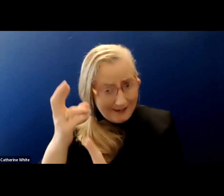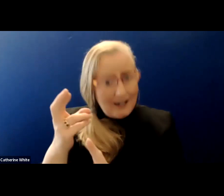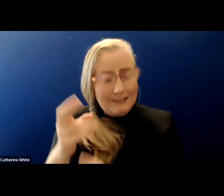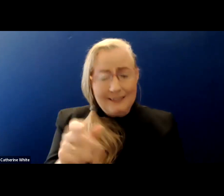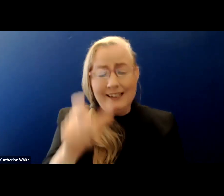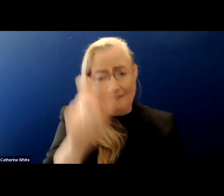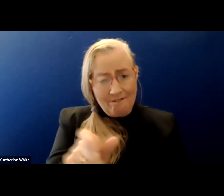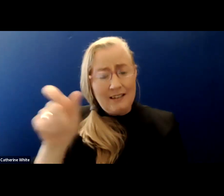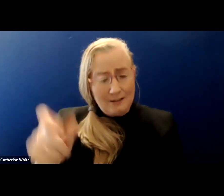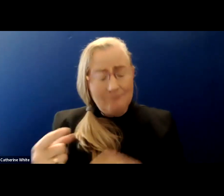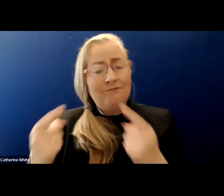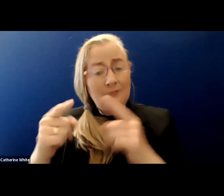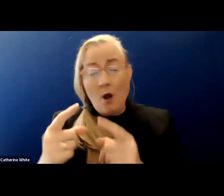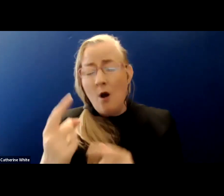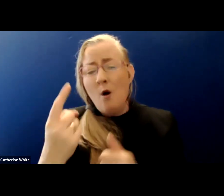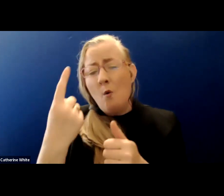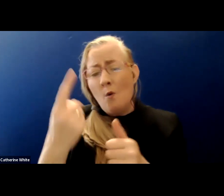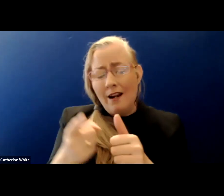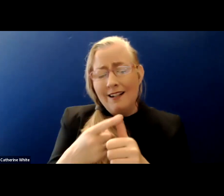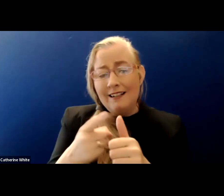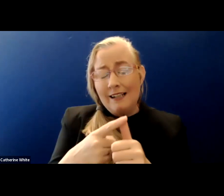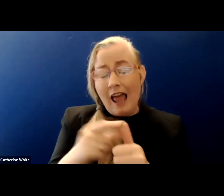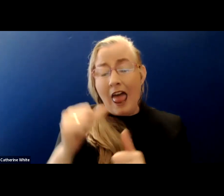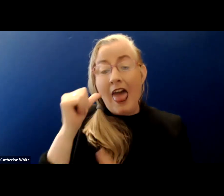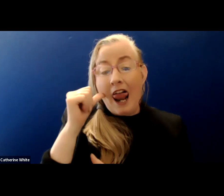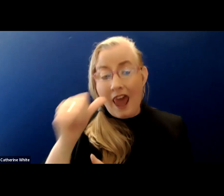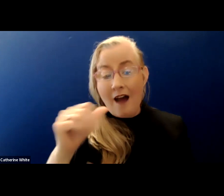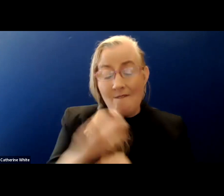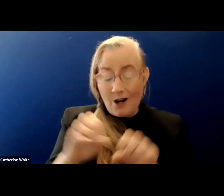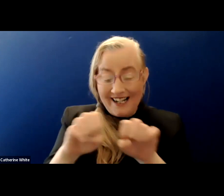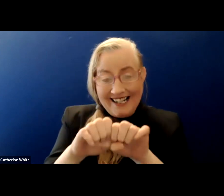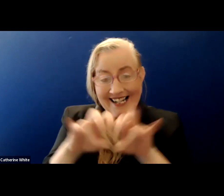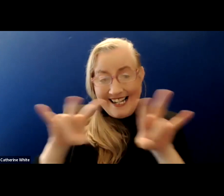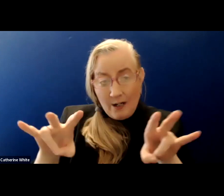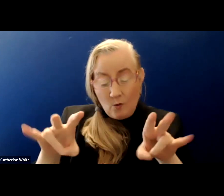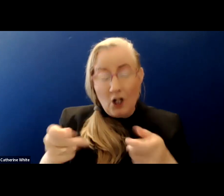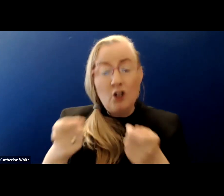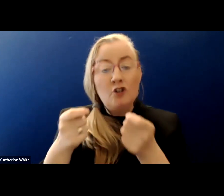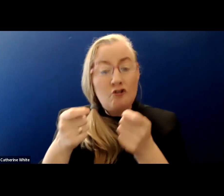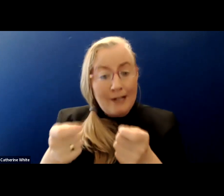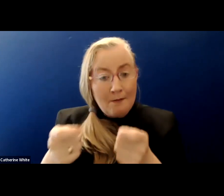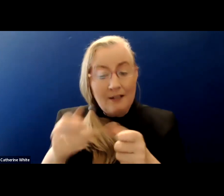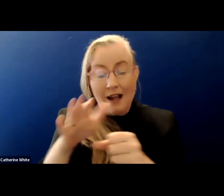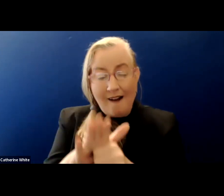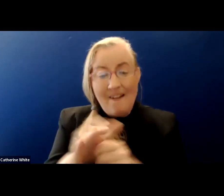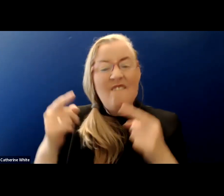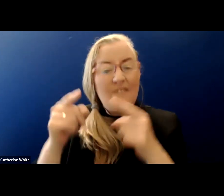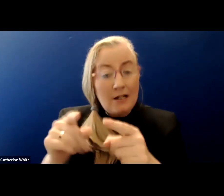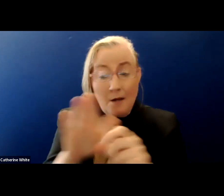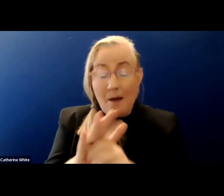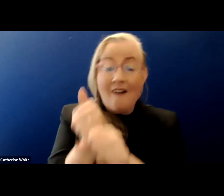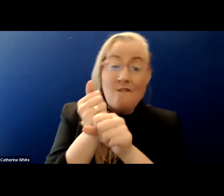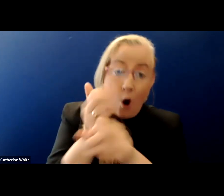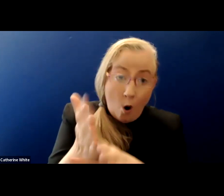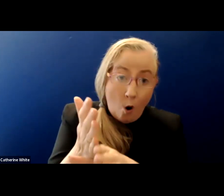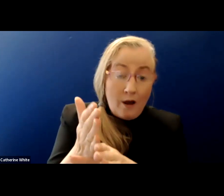as victims of this crime. And one of them is that it allows for the equal treatment of victims of all of the crimes within the